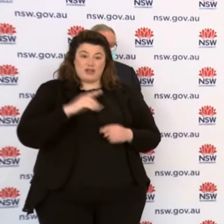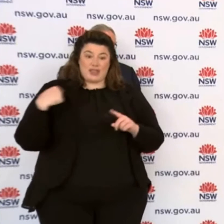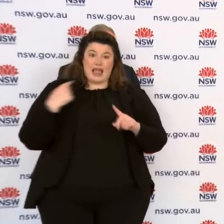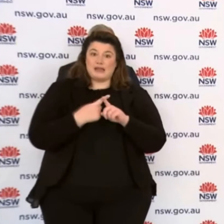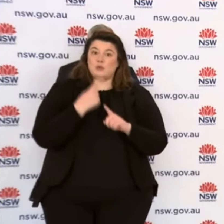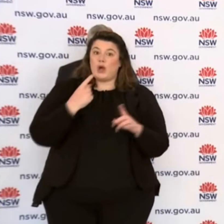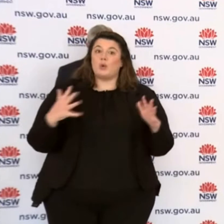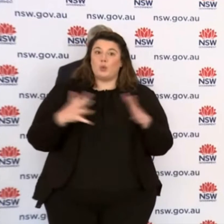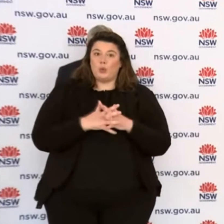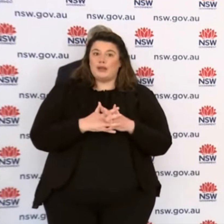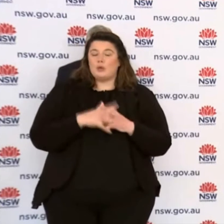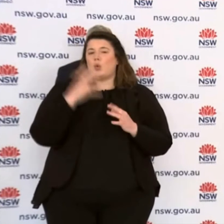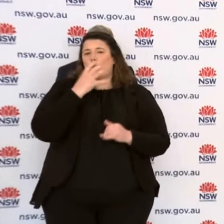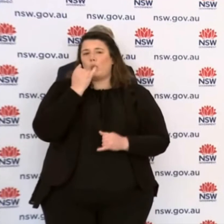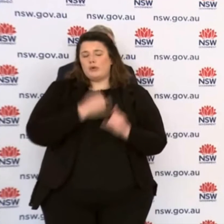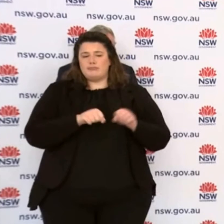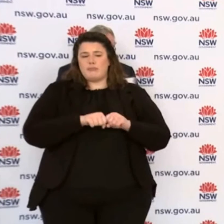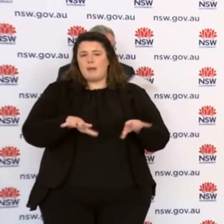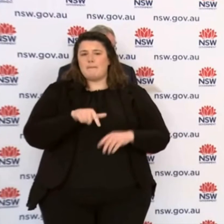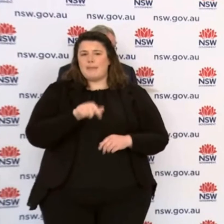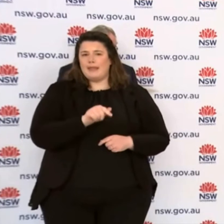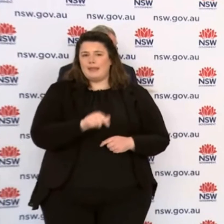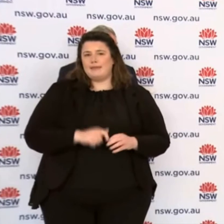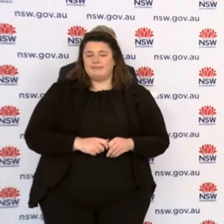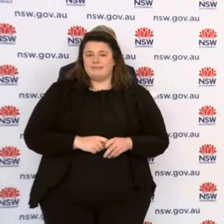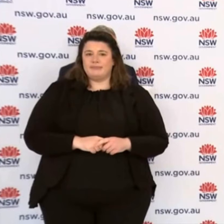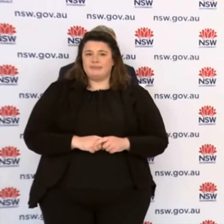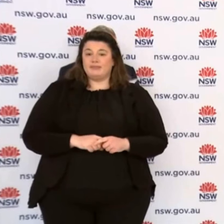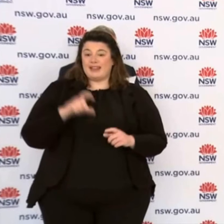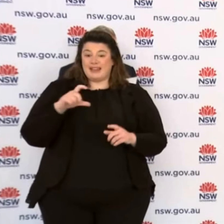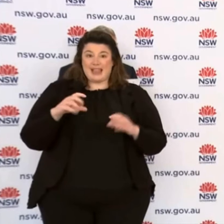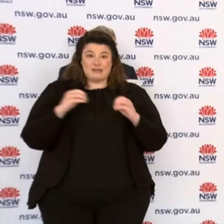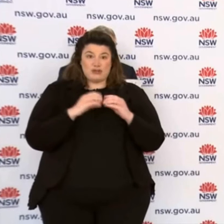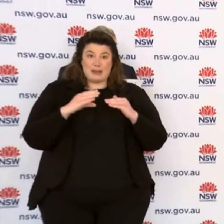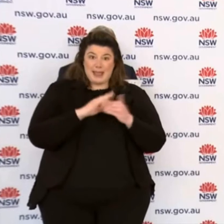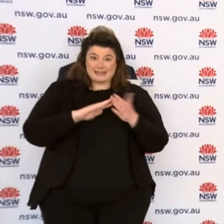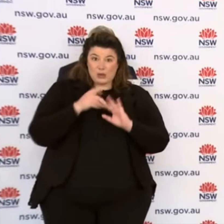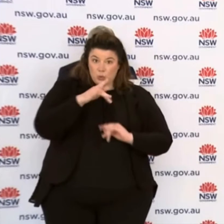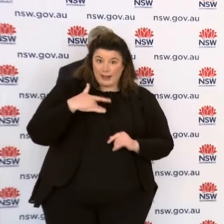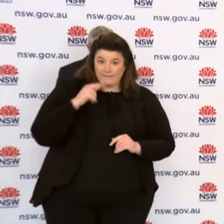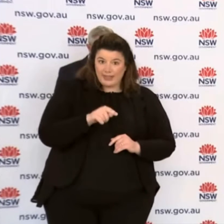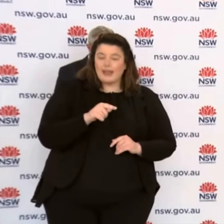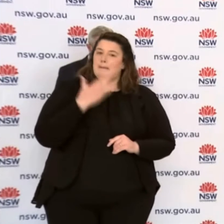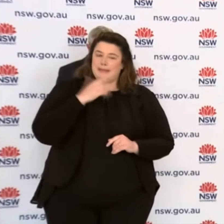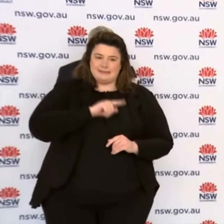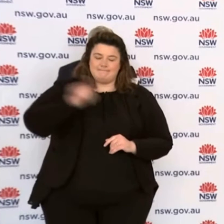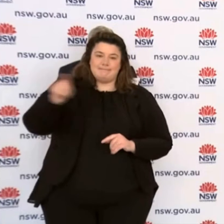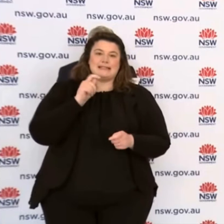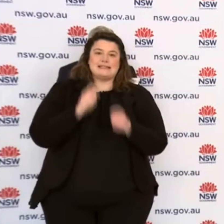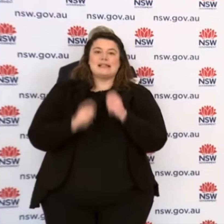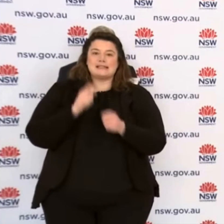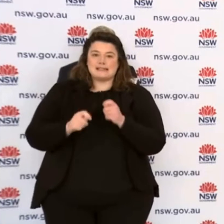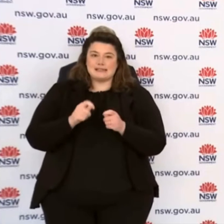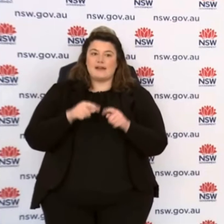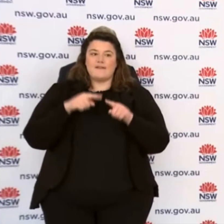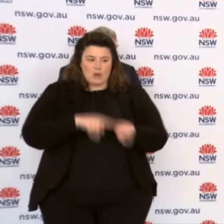prominent LGA. So people in the Canterbury-Bankstown LGA, please take extreme caution, follow the